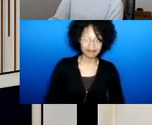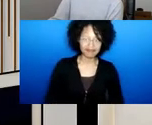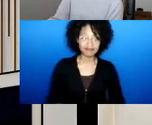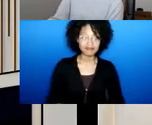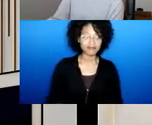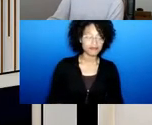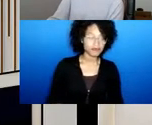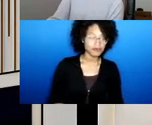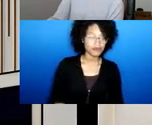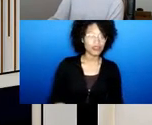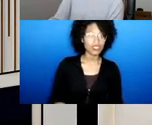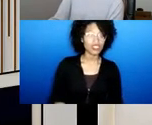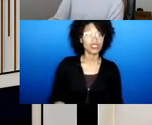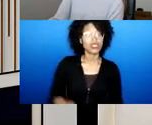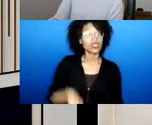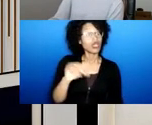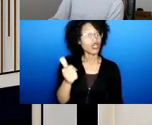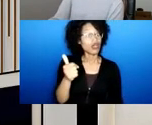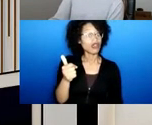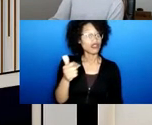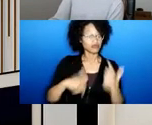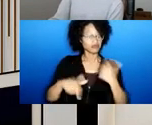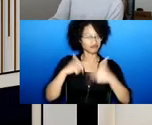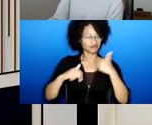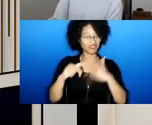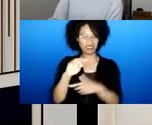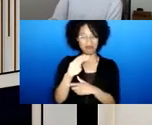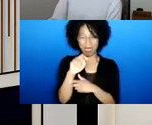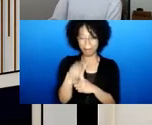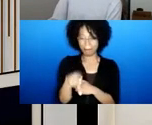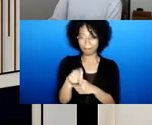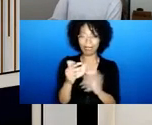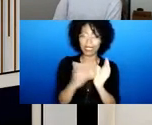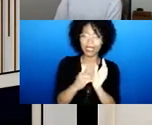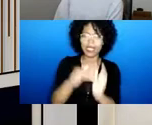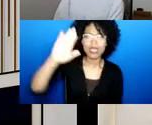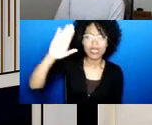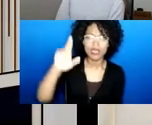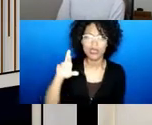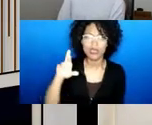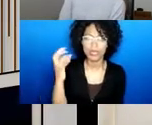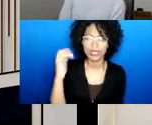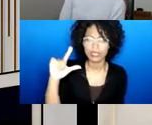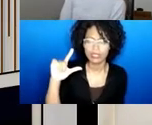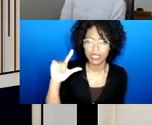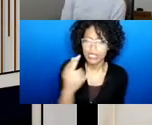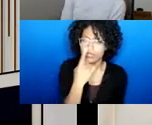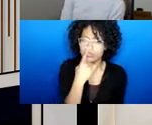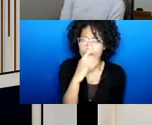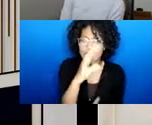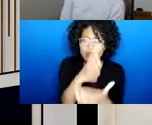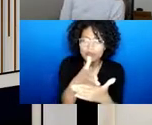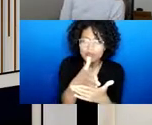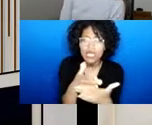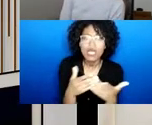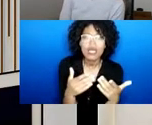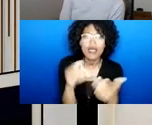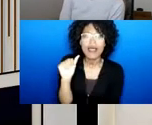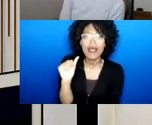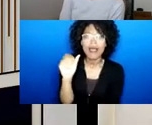The next pin I will show you, going back down to the map. Rachel, if I could just insert while we're here, the